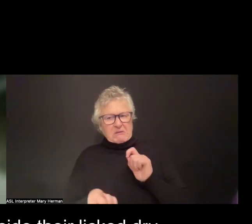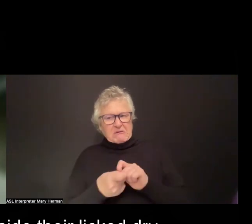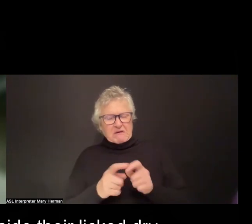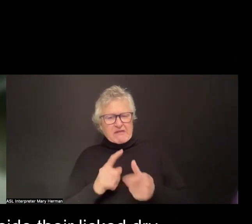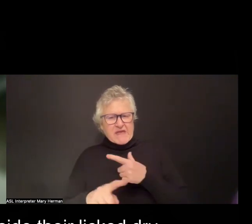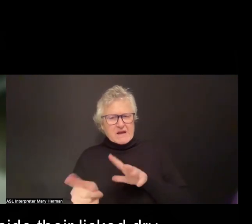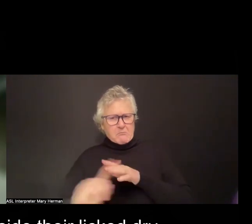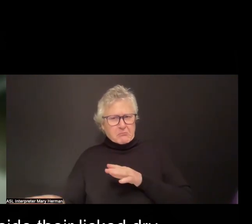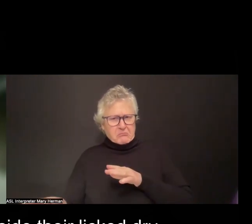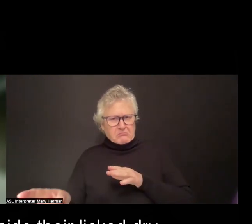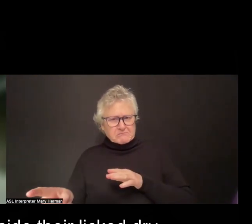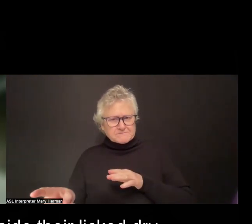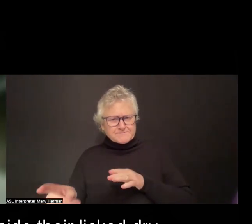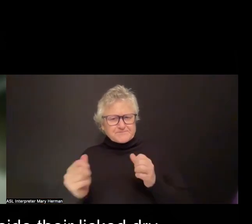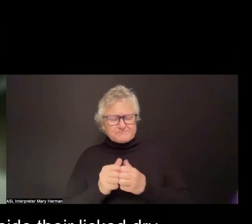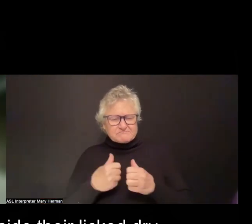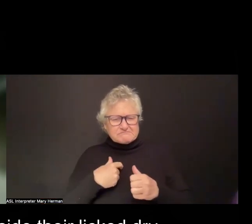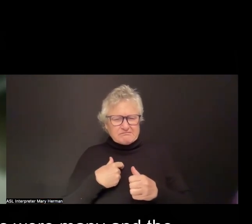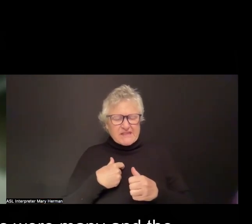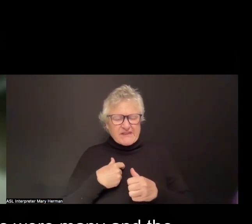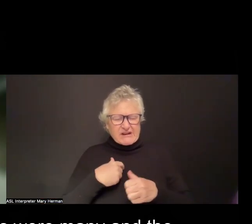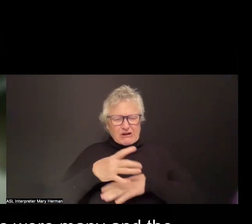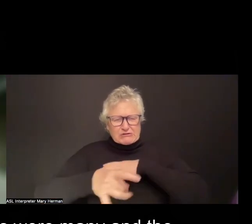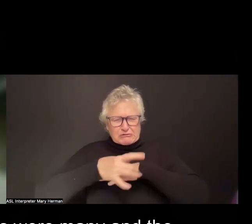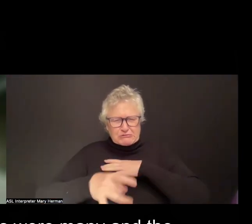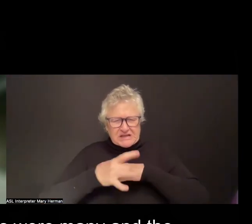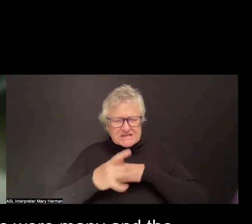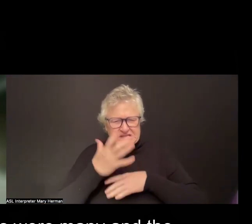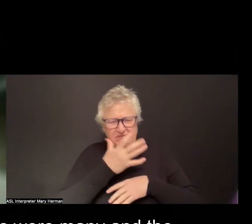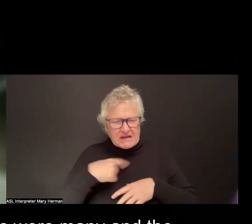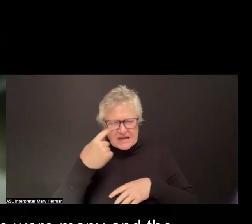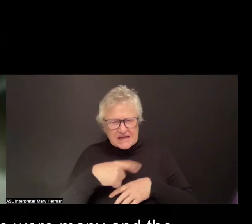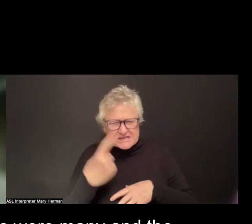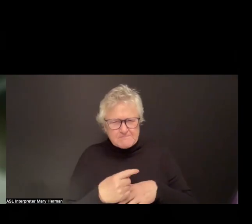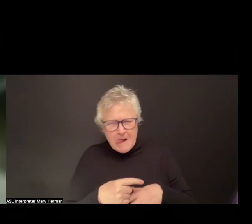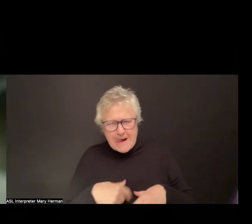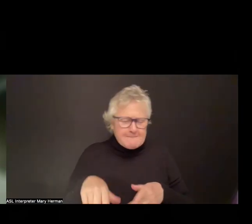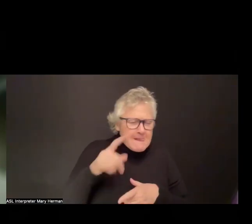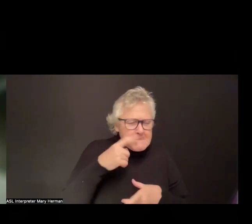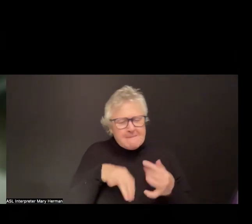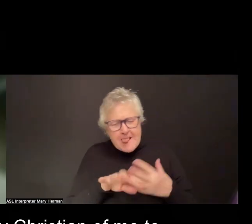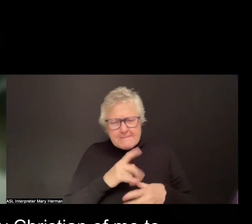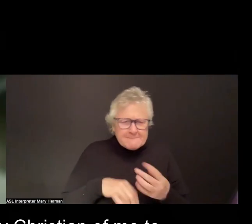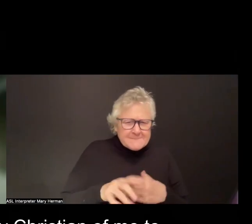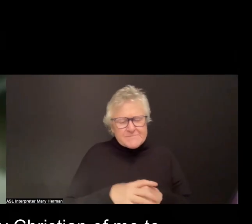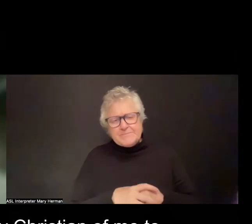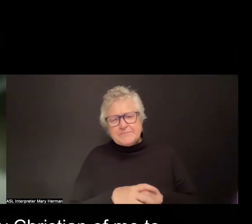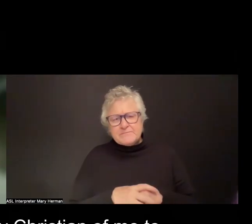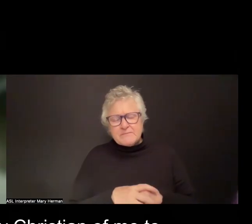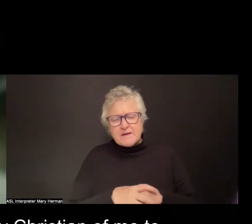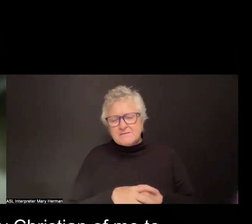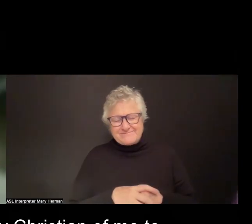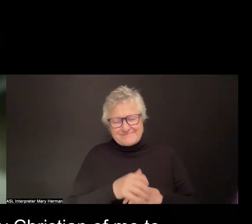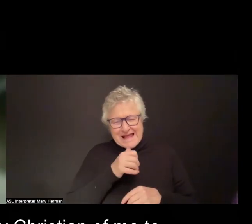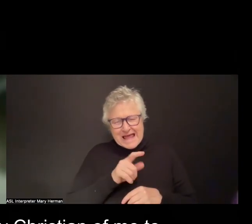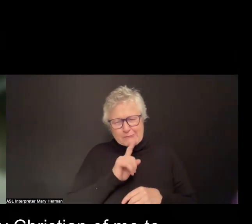their licked dry chicken bones and empty cups, and decided the rewards were many and the risks were few. It wasn't especially Christian